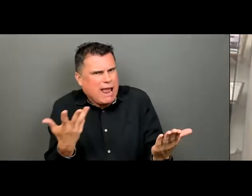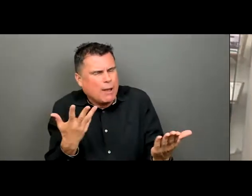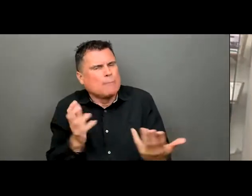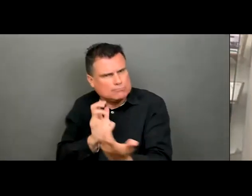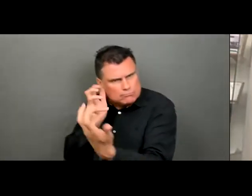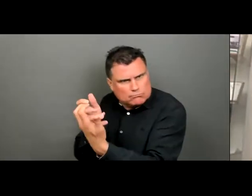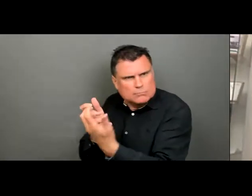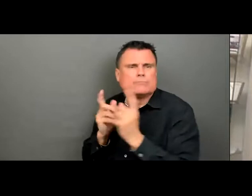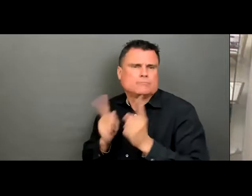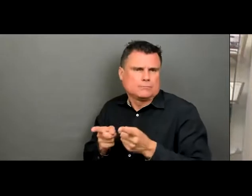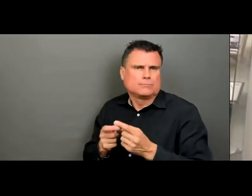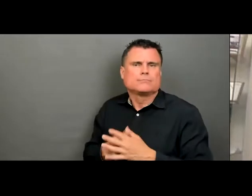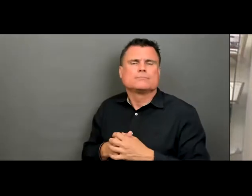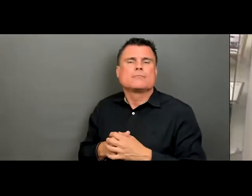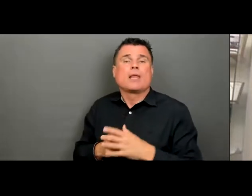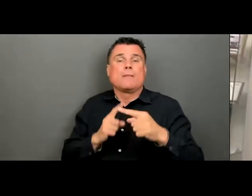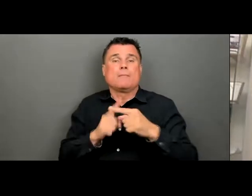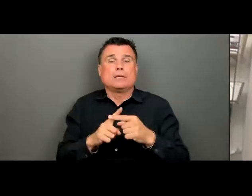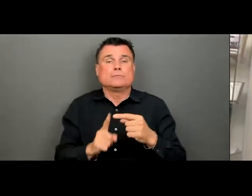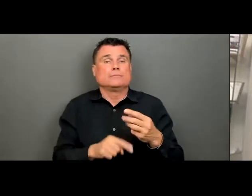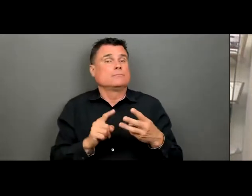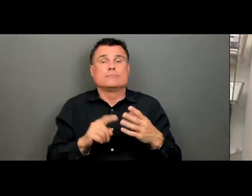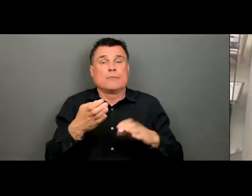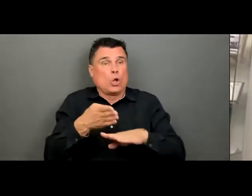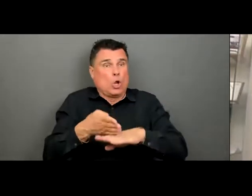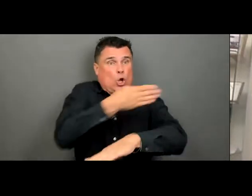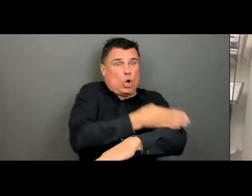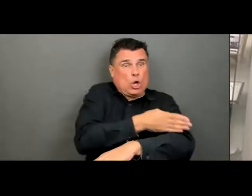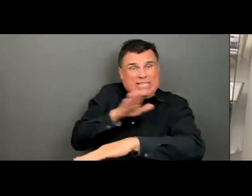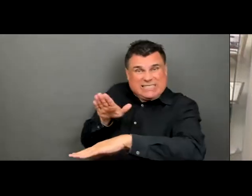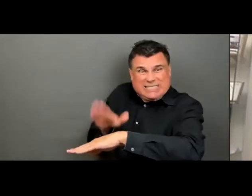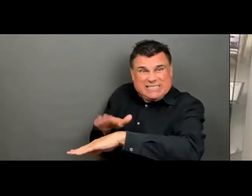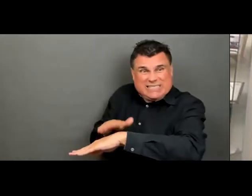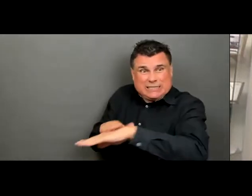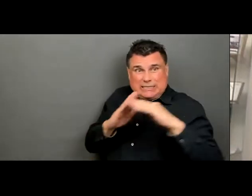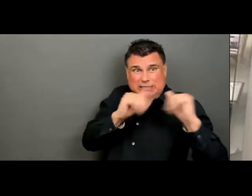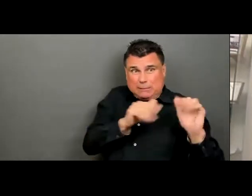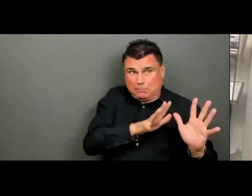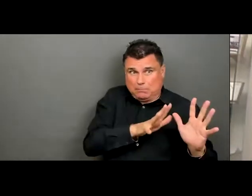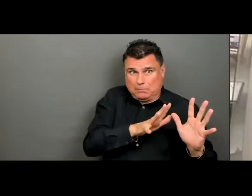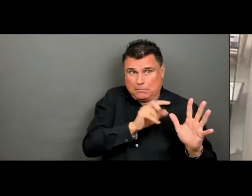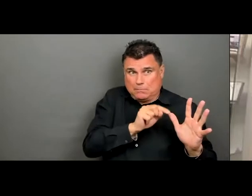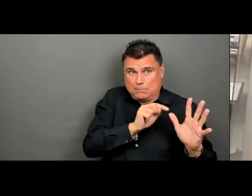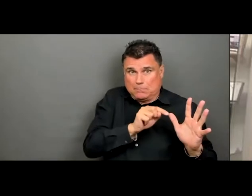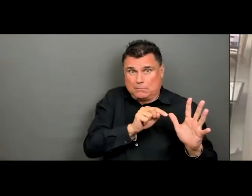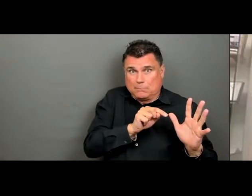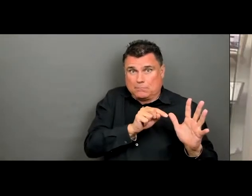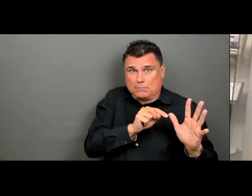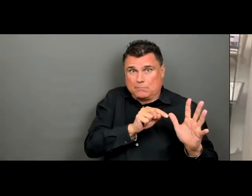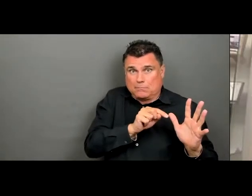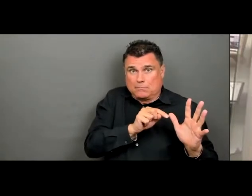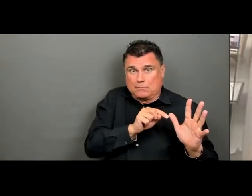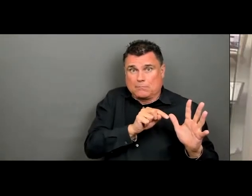emergency responses, the gadgets and the transportation system and the mechanism which is being adopted, the high-tech technology,